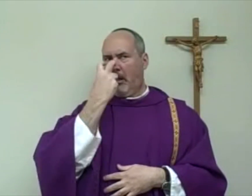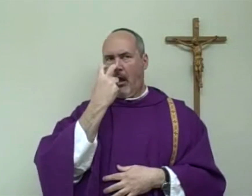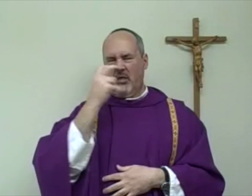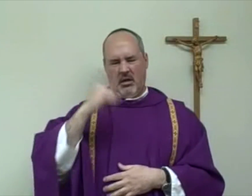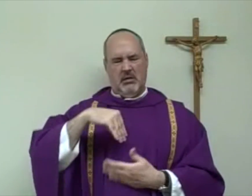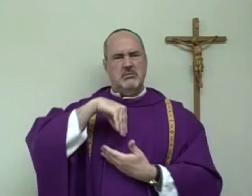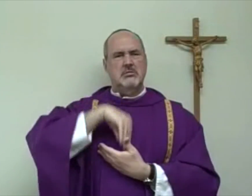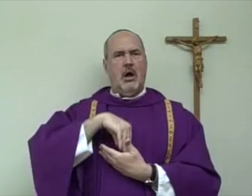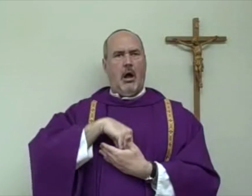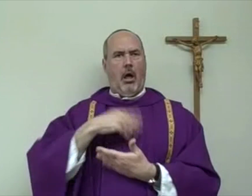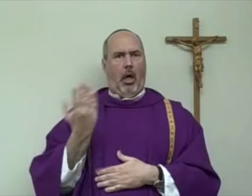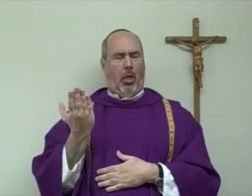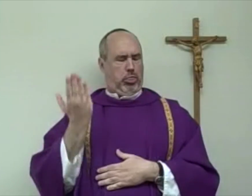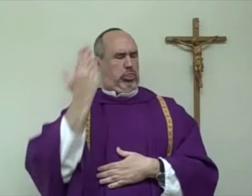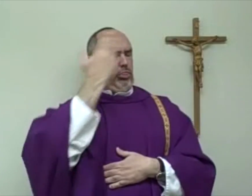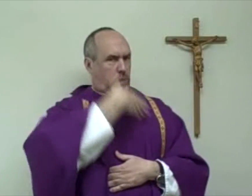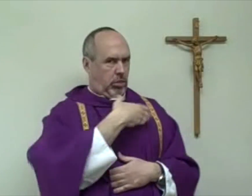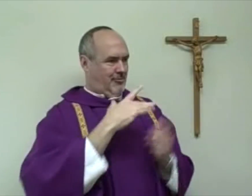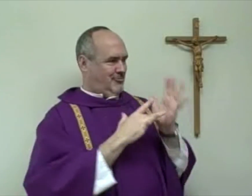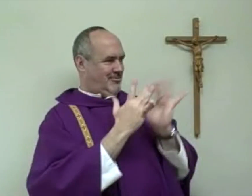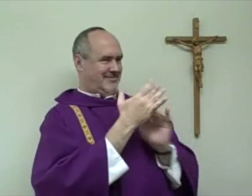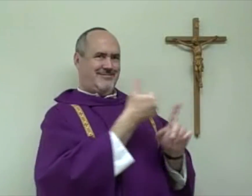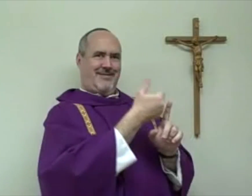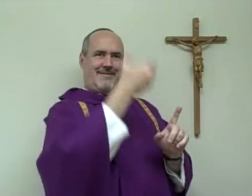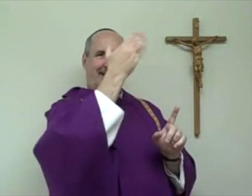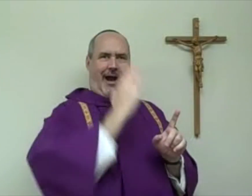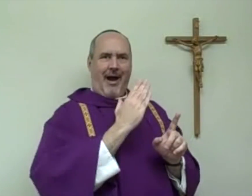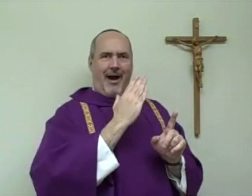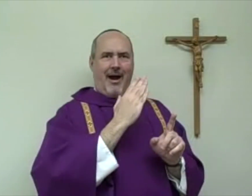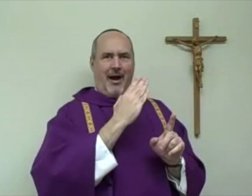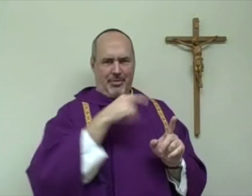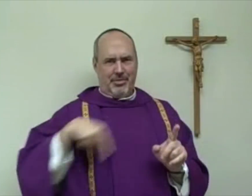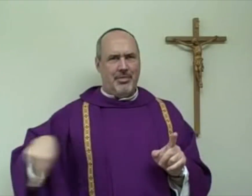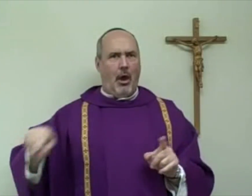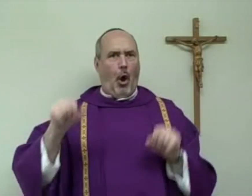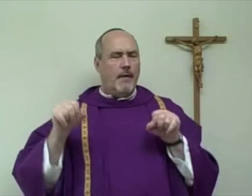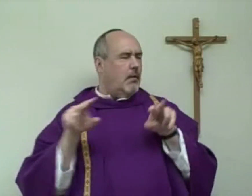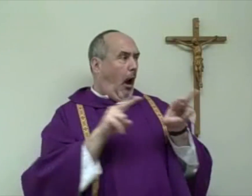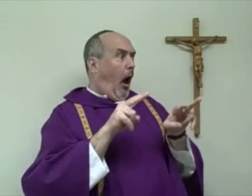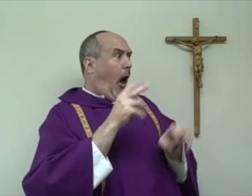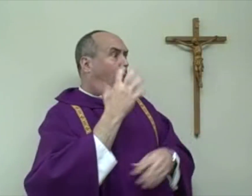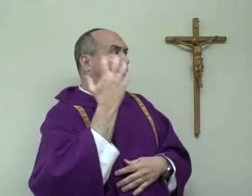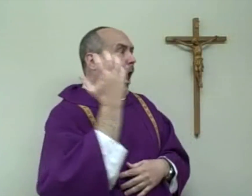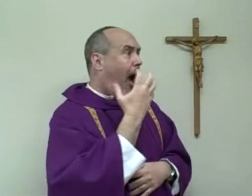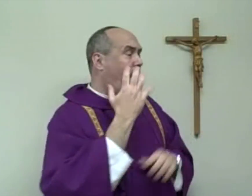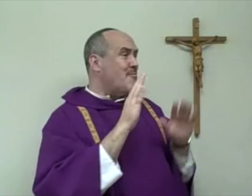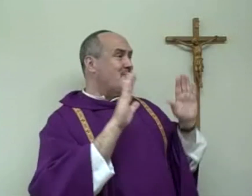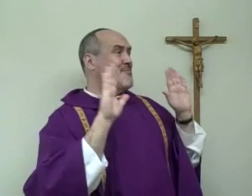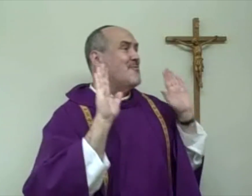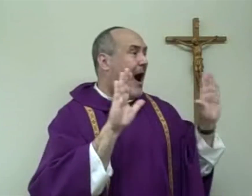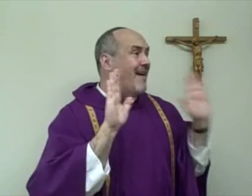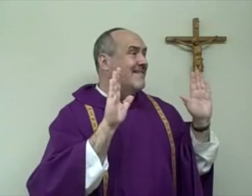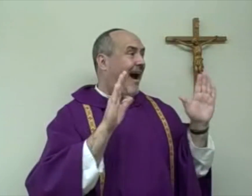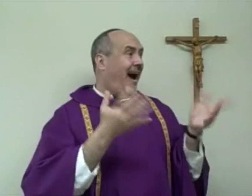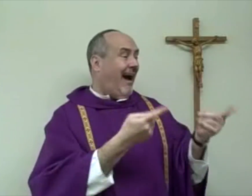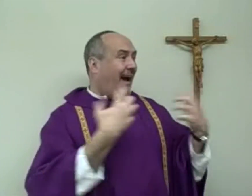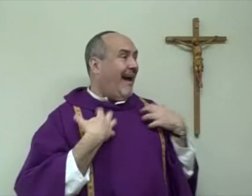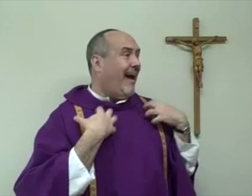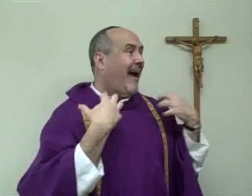They were blind inside because they couldn't see God's work. Had they seen the